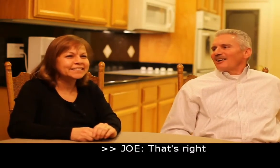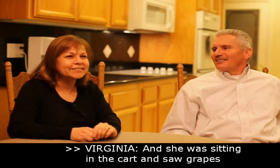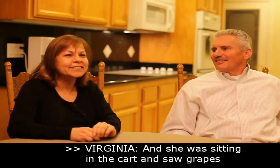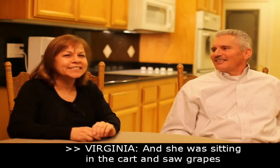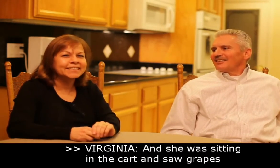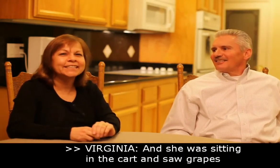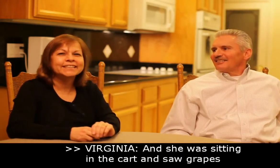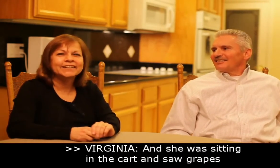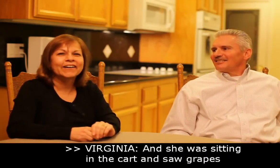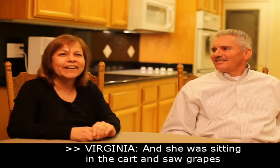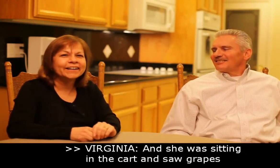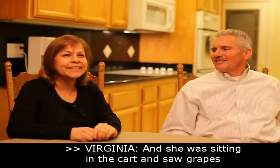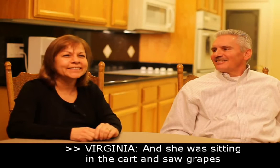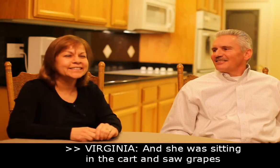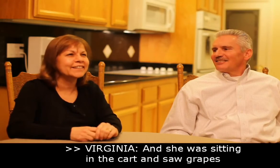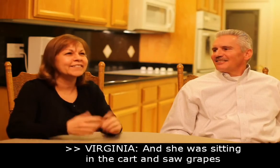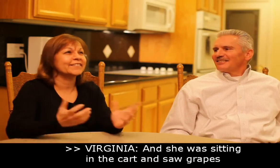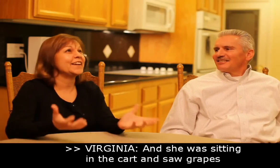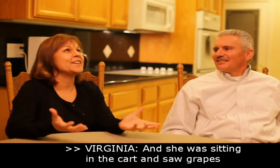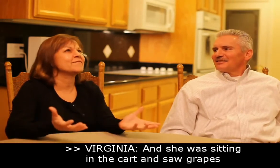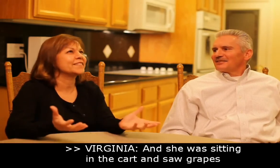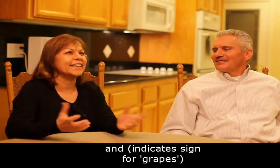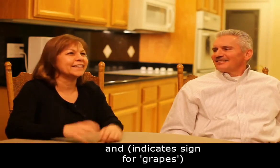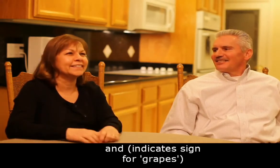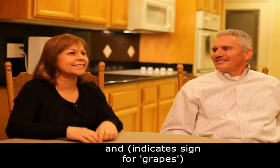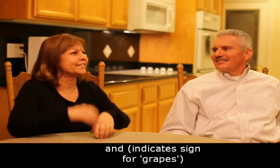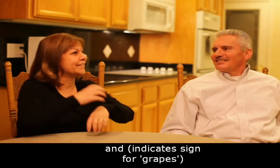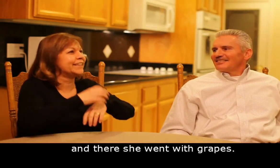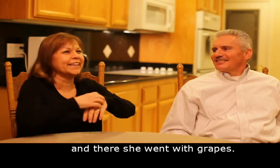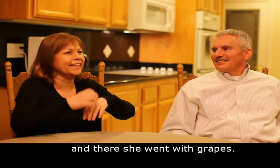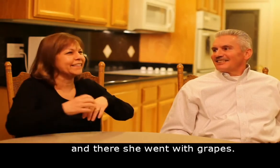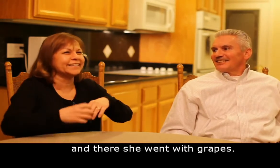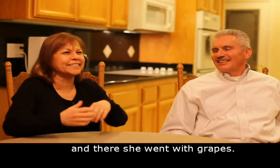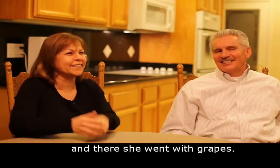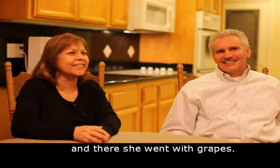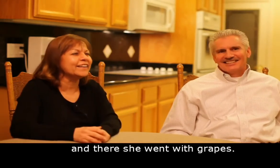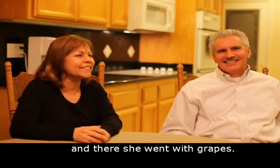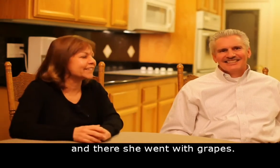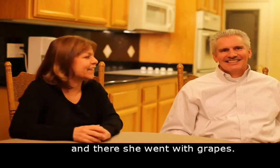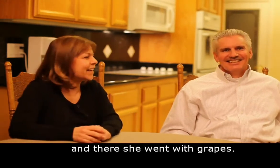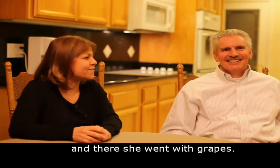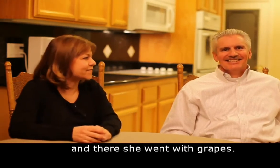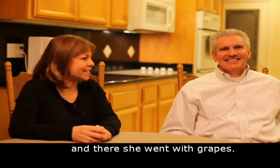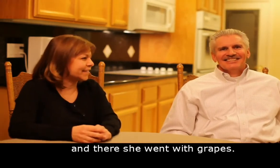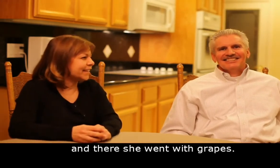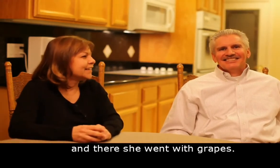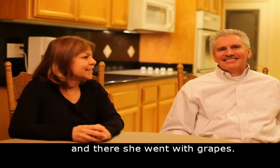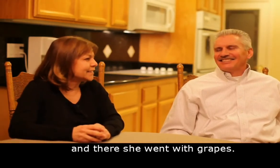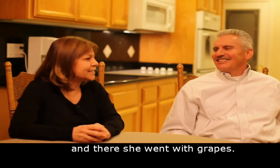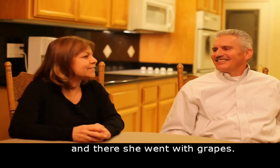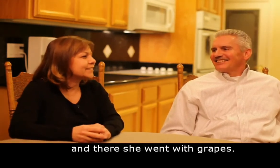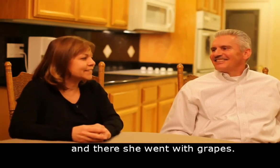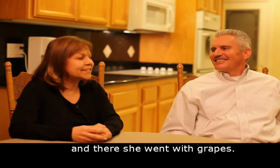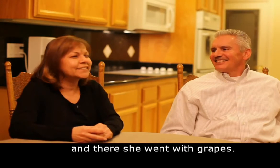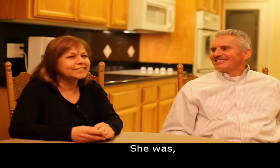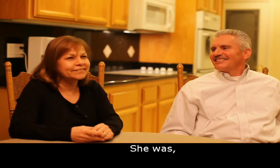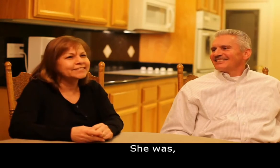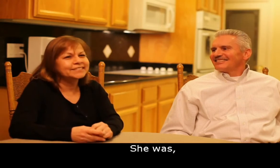was sitting in the cart and saw grapes, and there she went with grapes. She was a